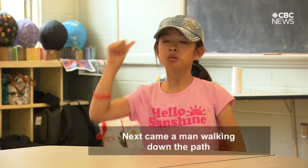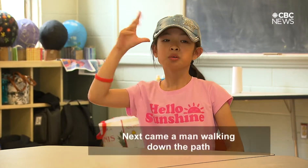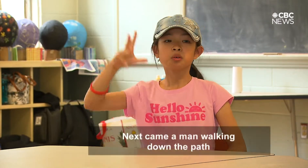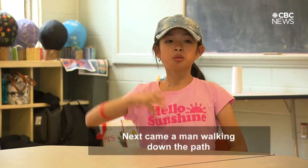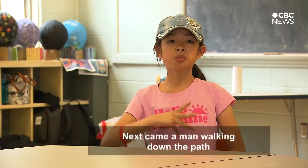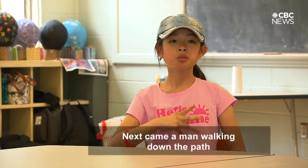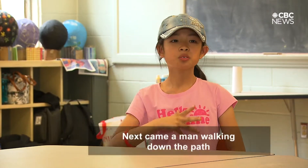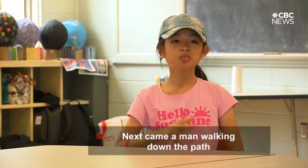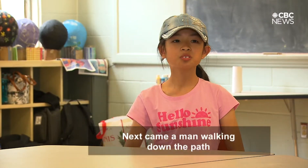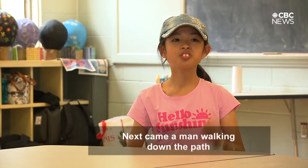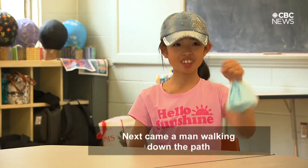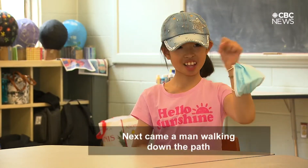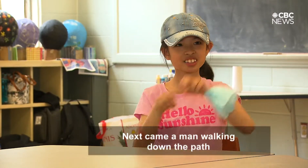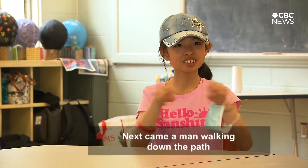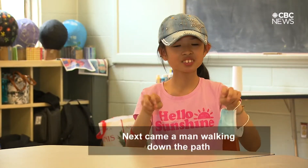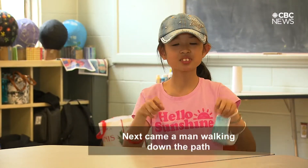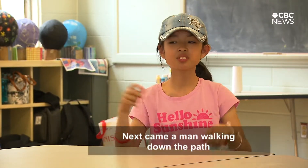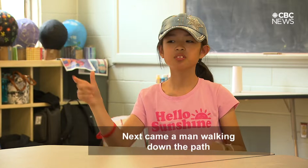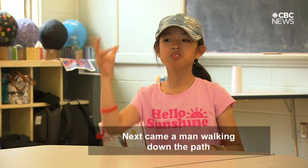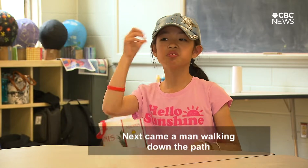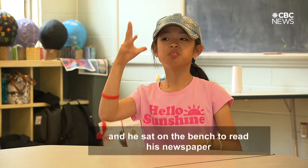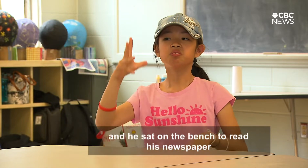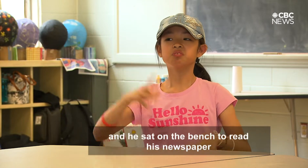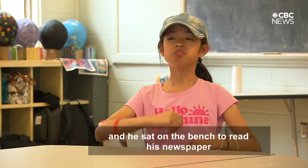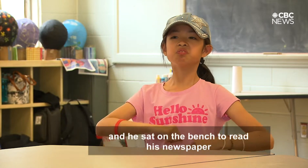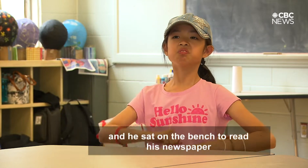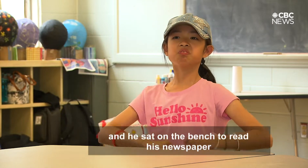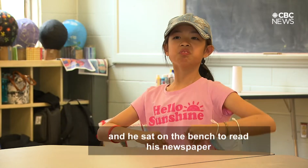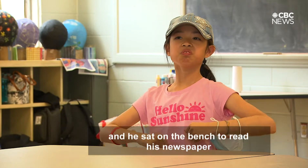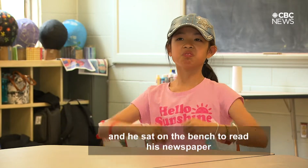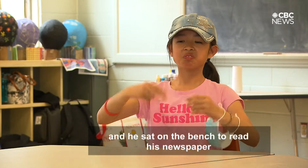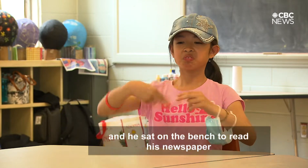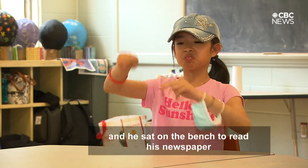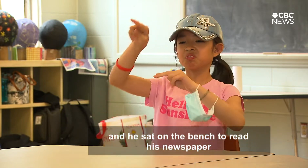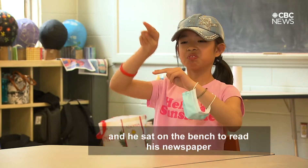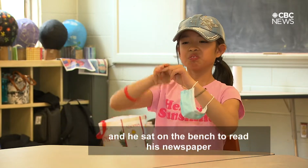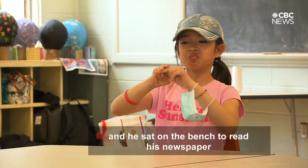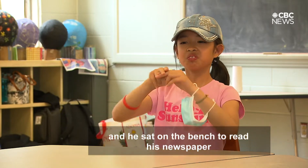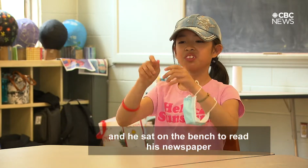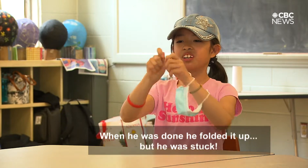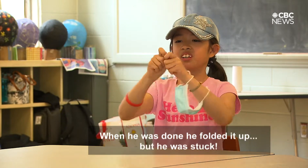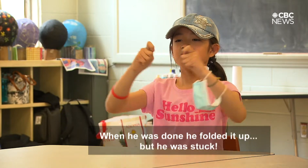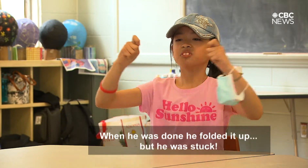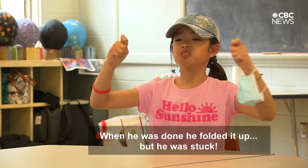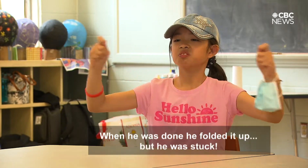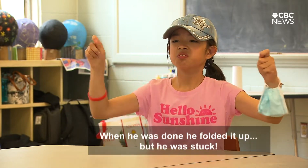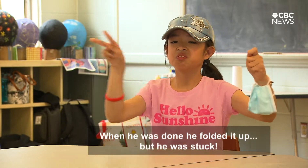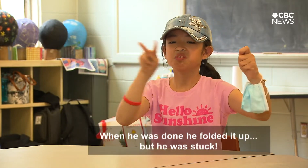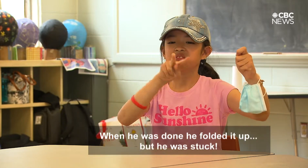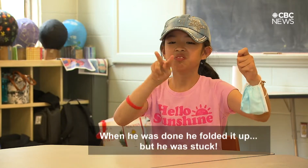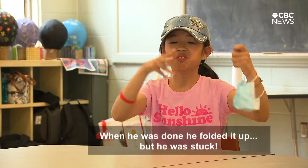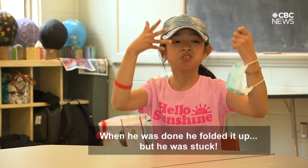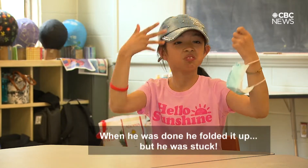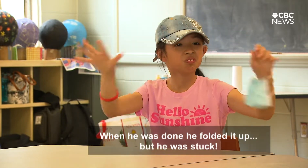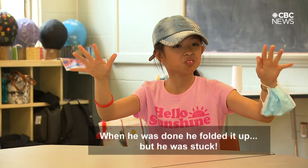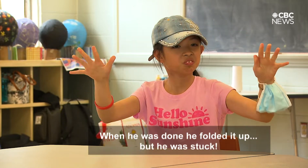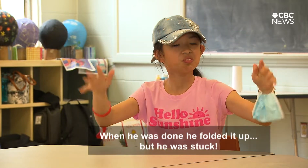Next came a man walking down the path, and he sat on the bench to read his newspaper. When he was done, he folded it up, but he